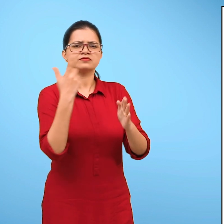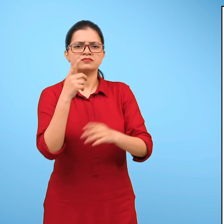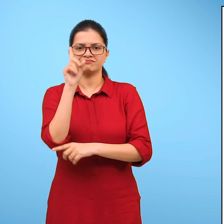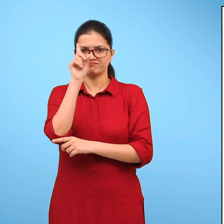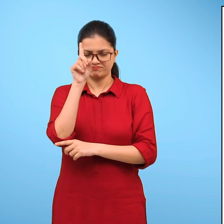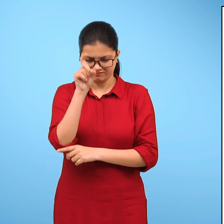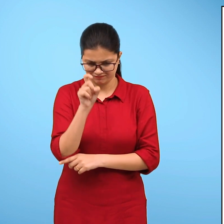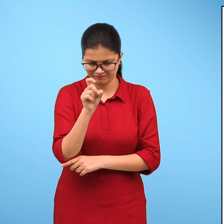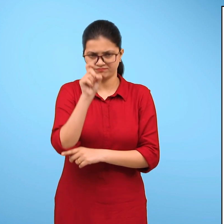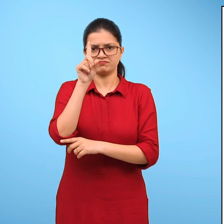bends,